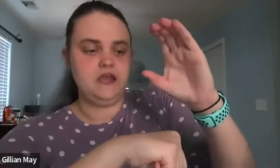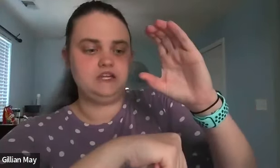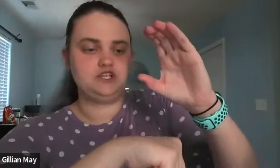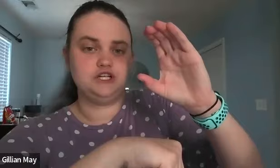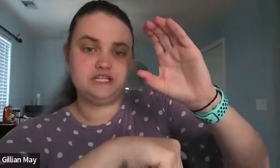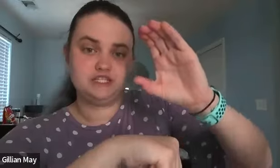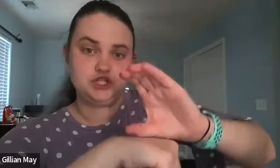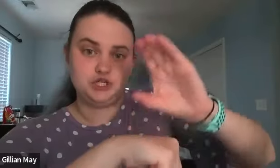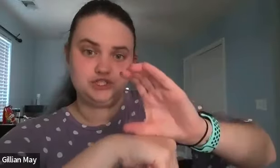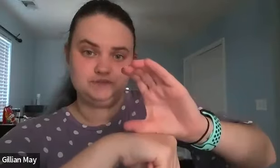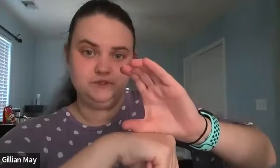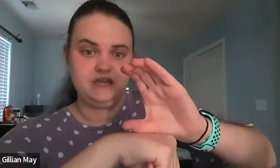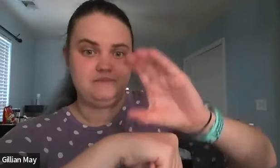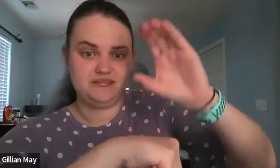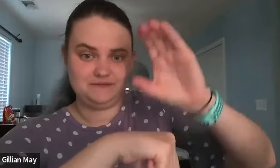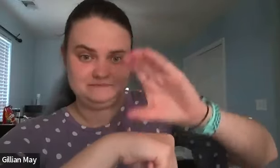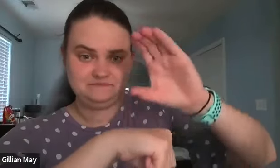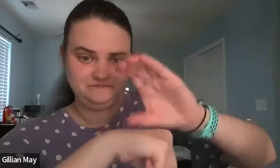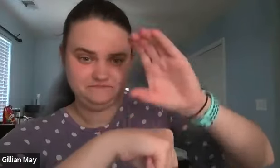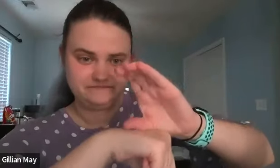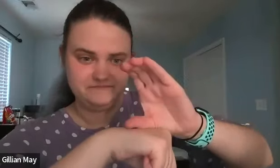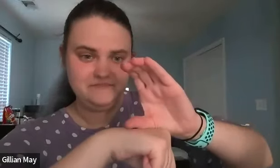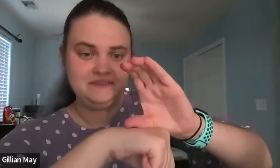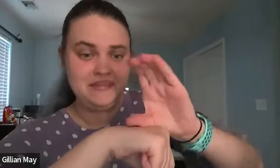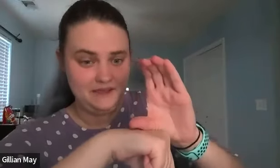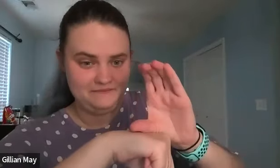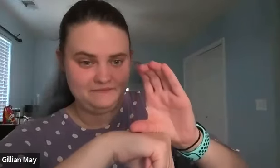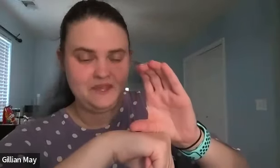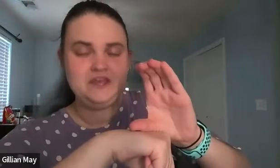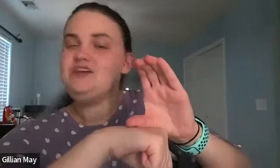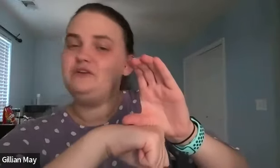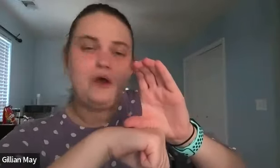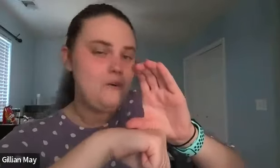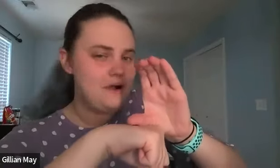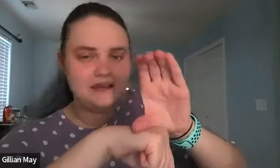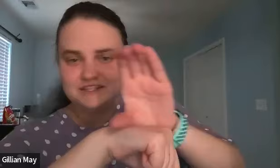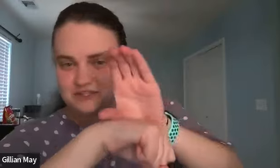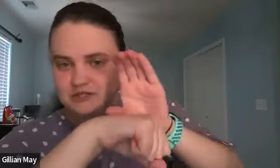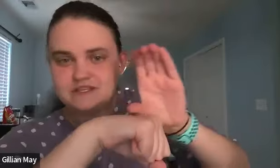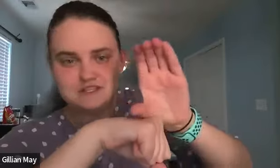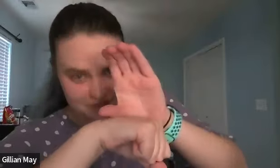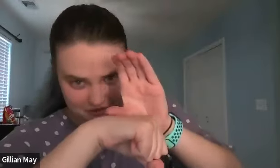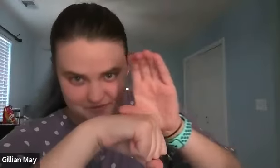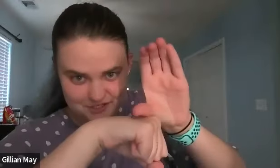And church is church. You tap it. Now, you don't want to do the circular